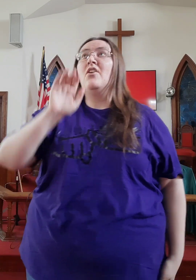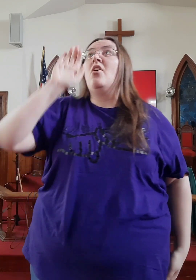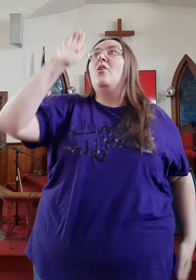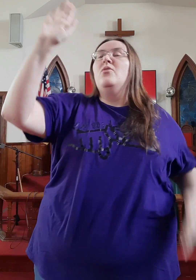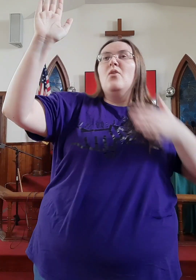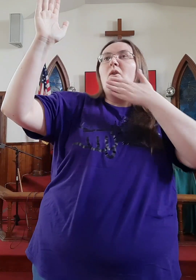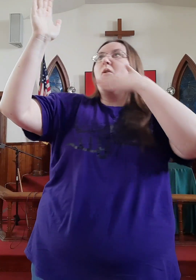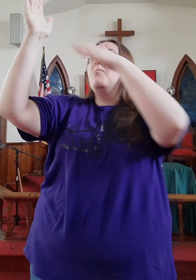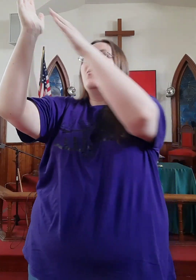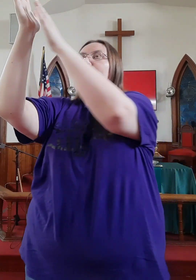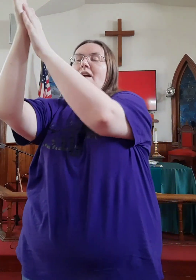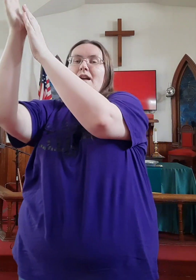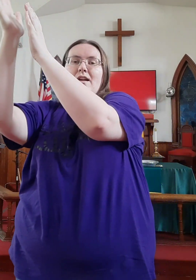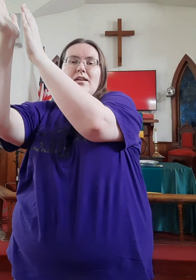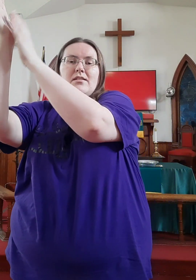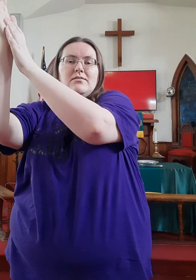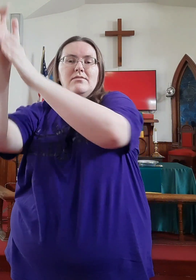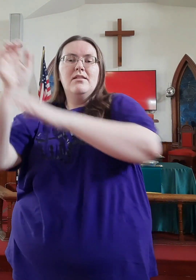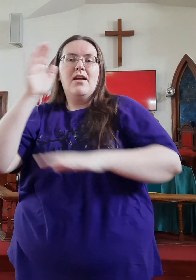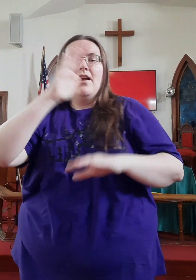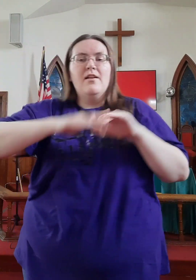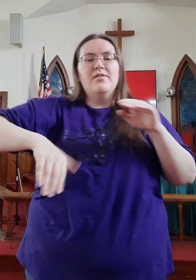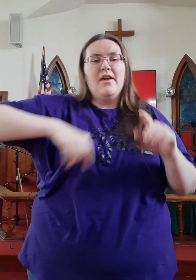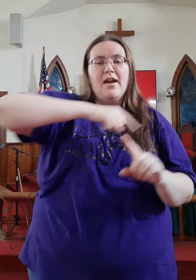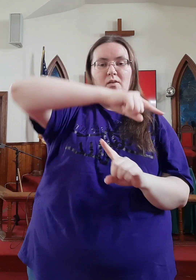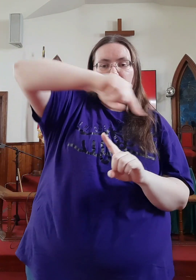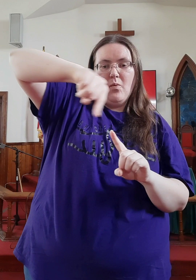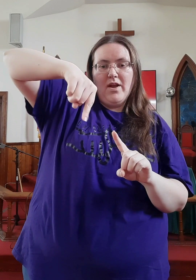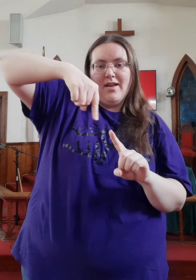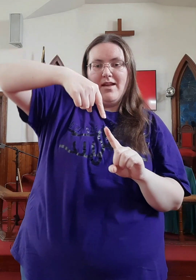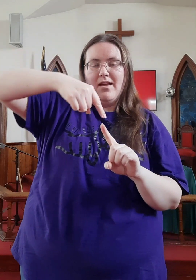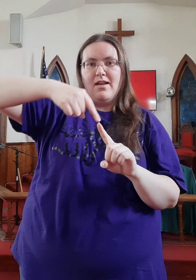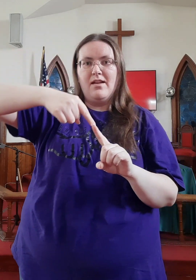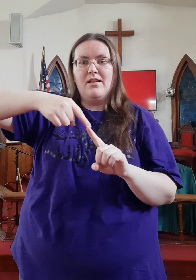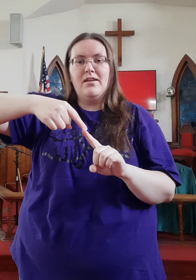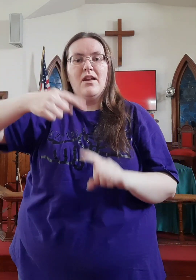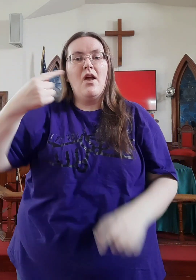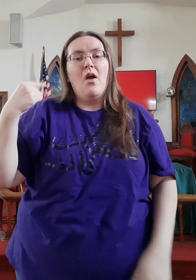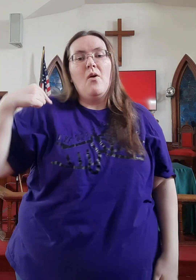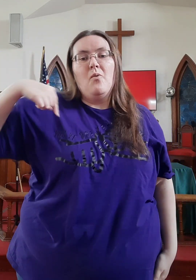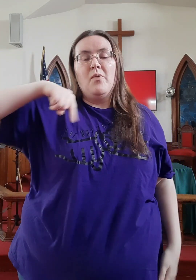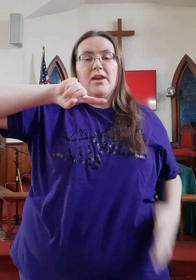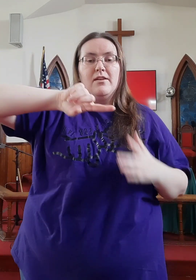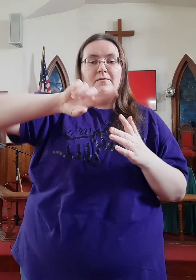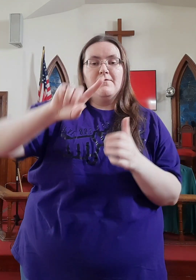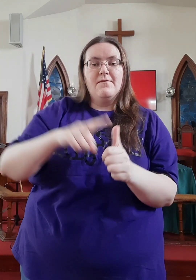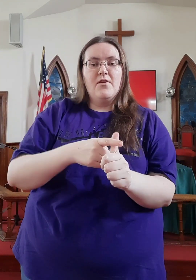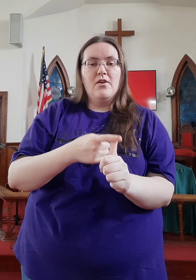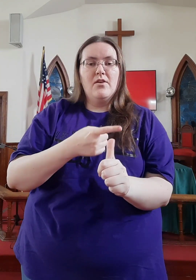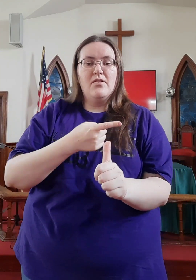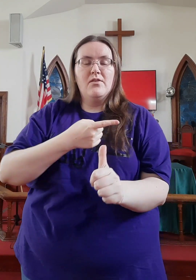sing your praise than when we